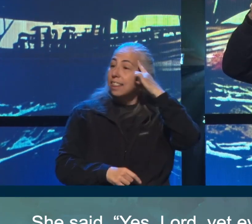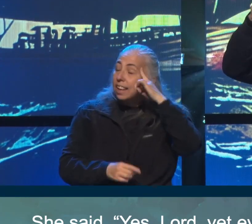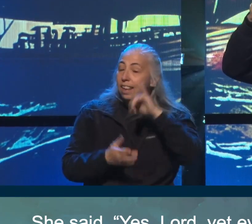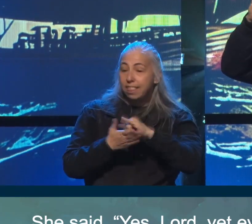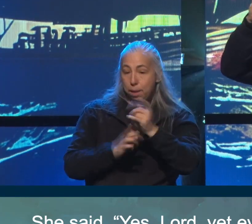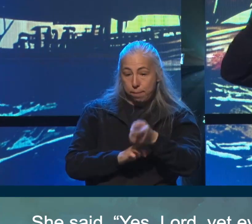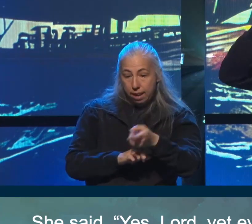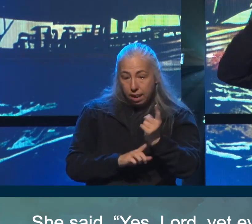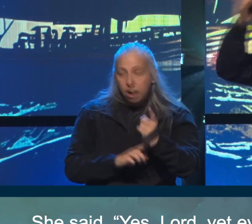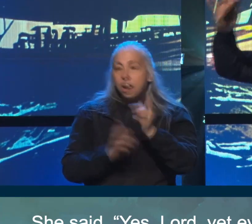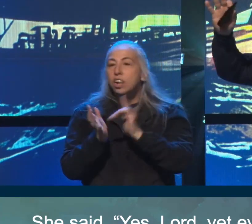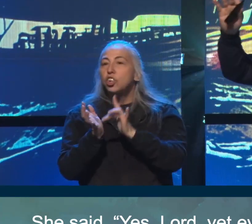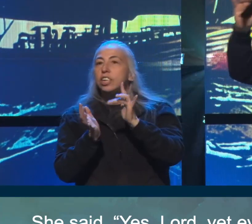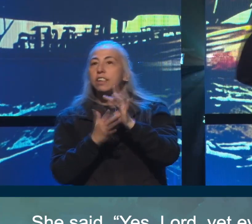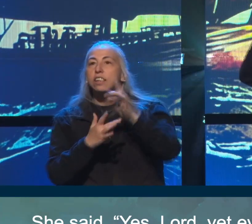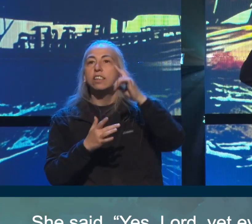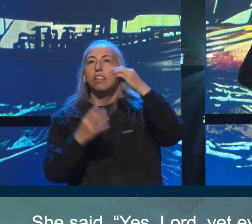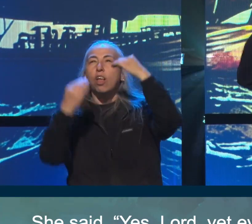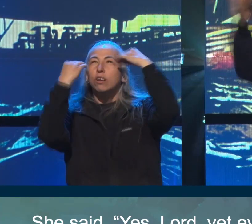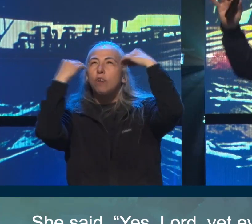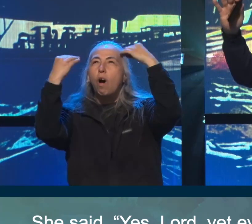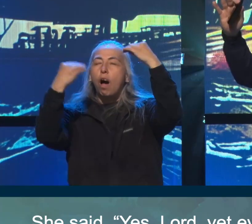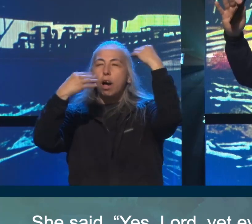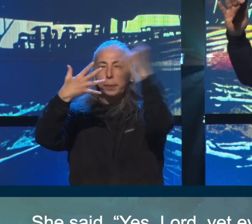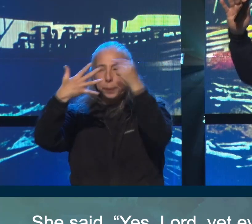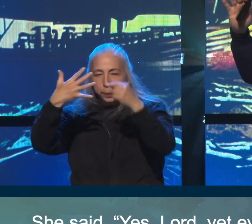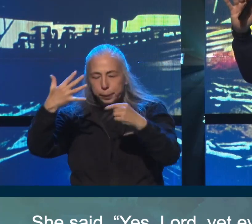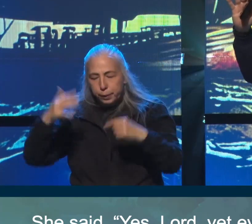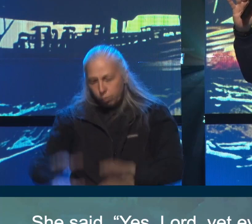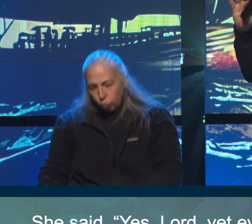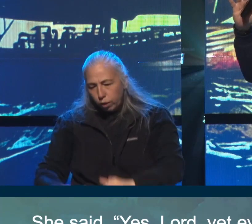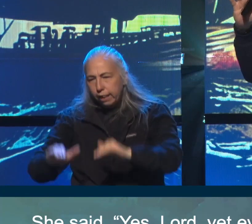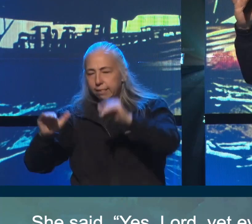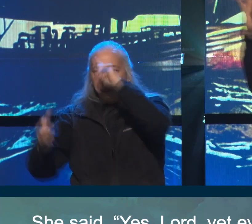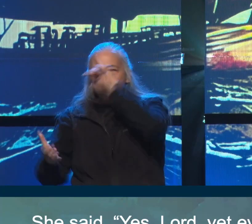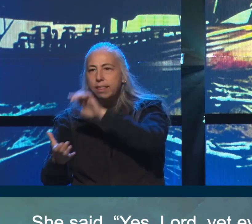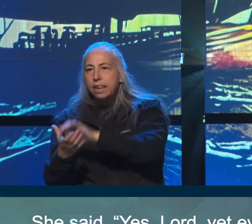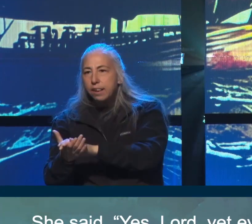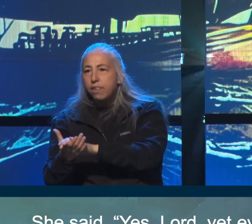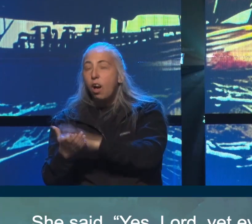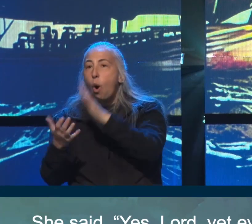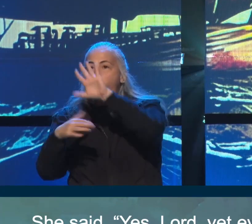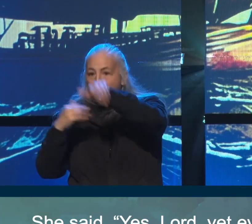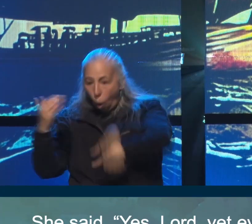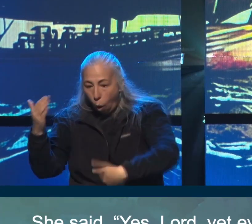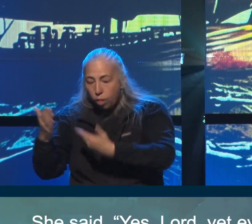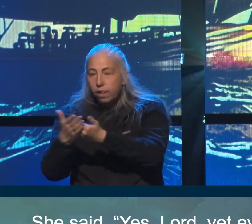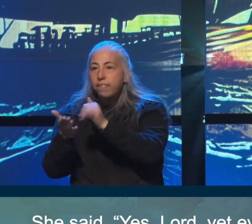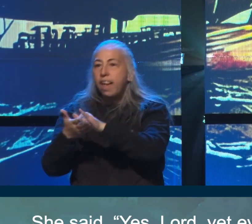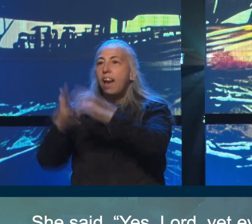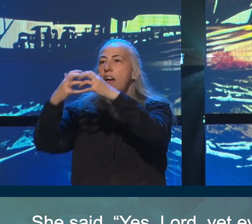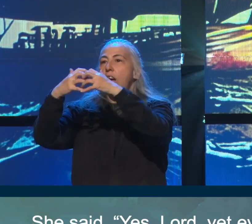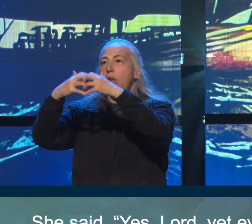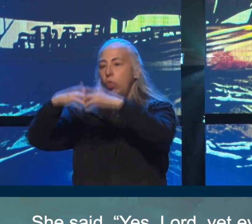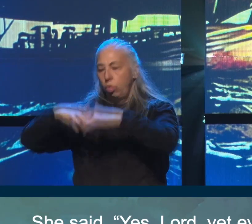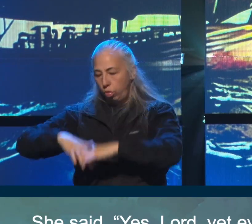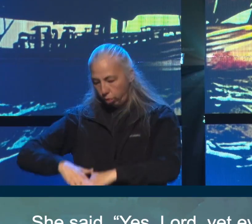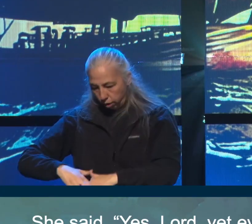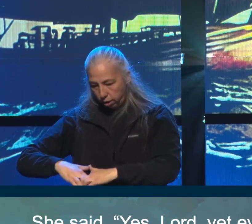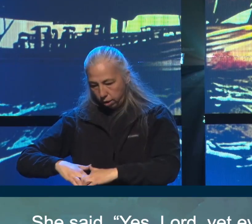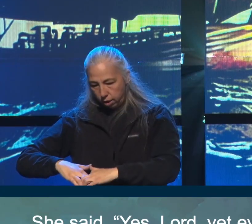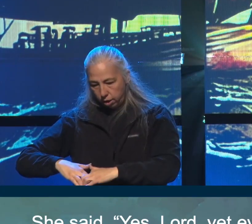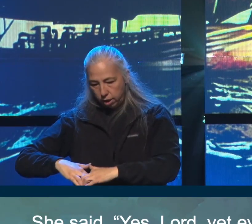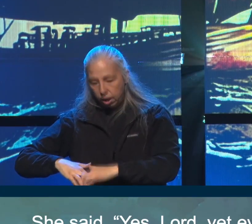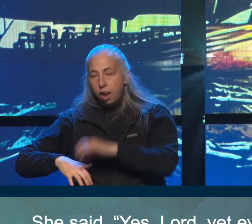these things that he thought, that he had been trained in, that he had been raised in, crumble down. Why? Because he walked closely with the